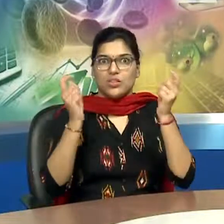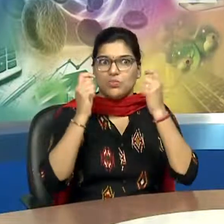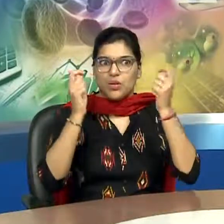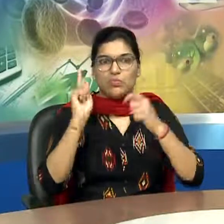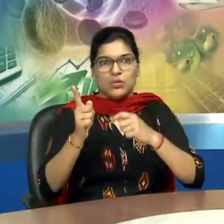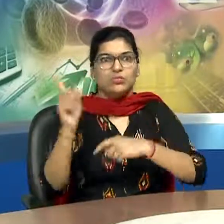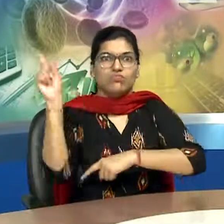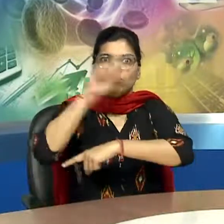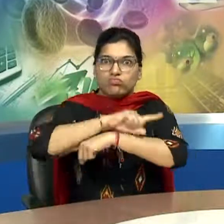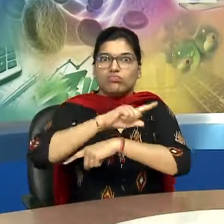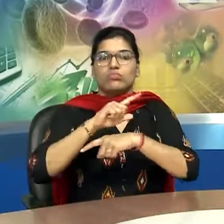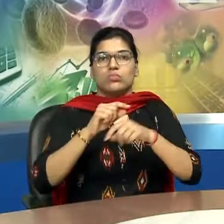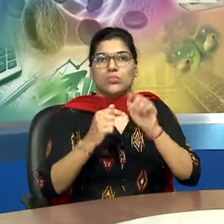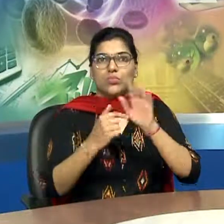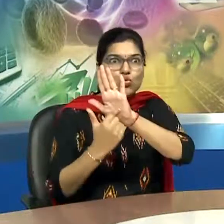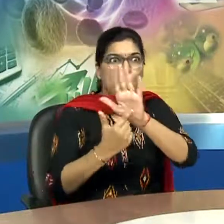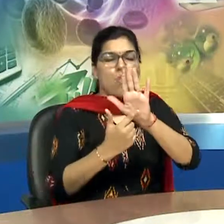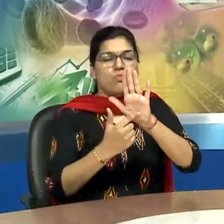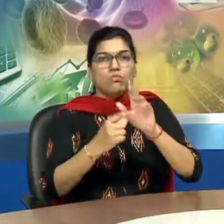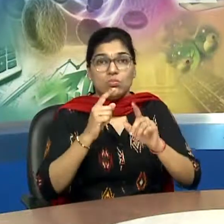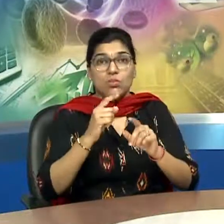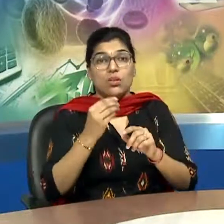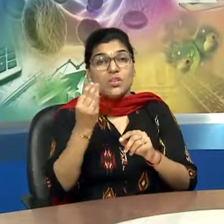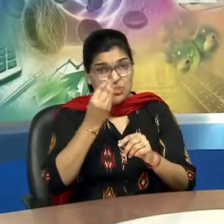And we all celebrate this day